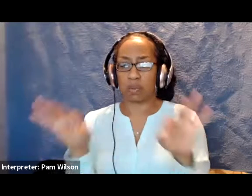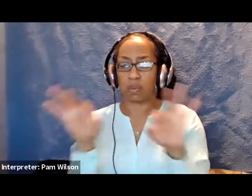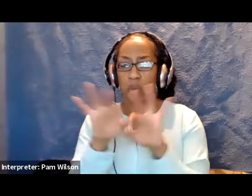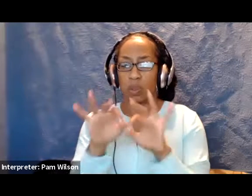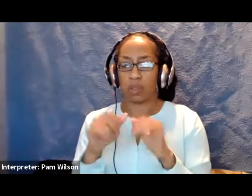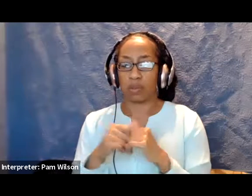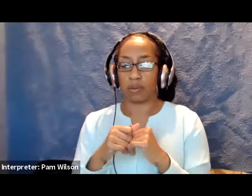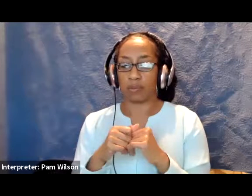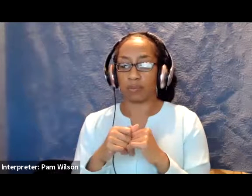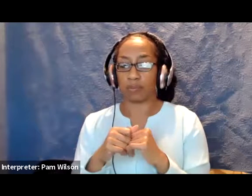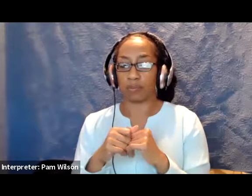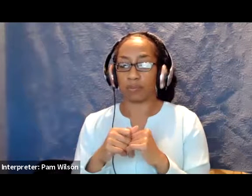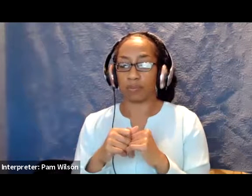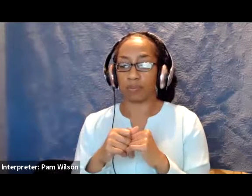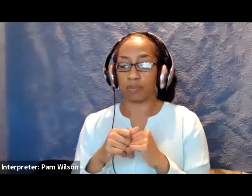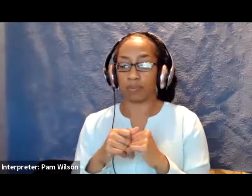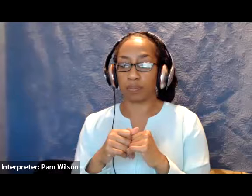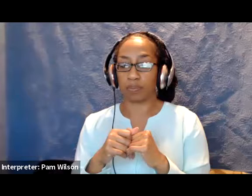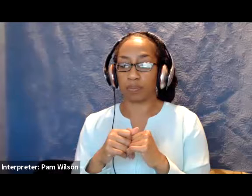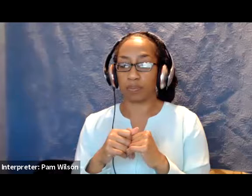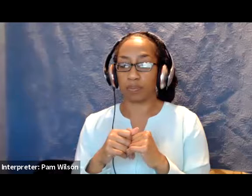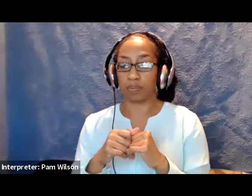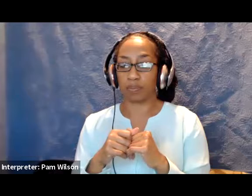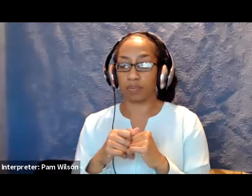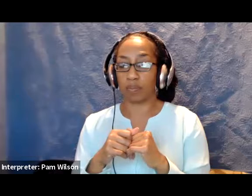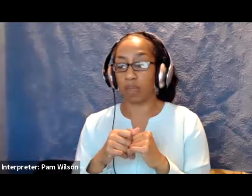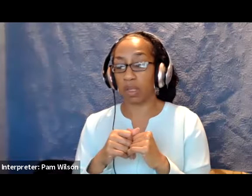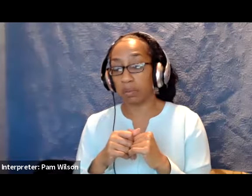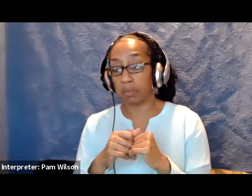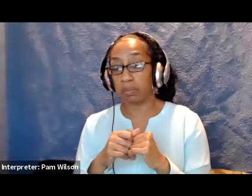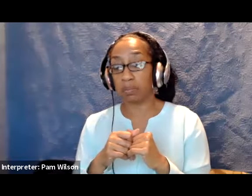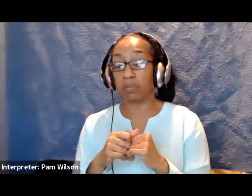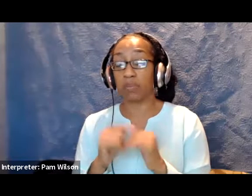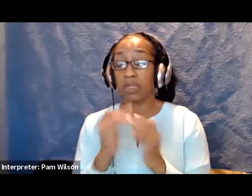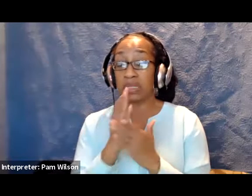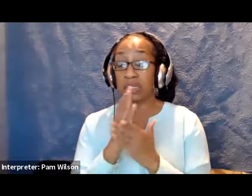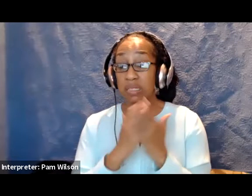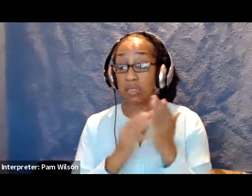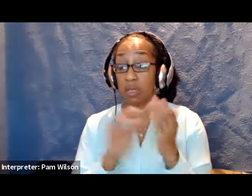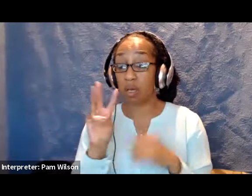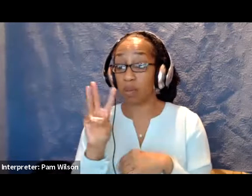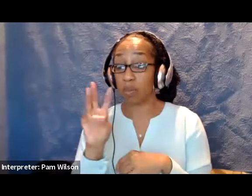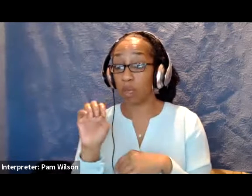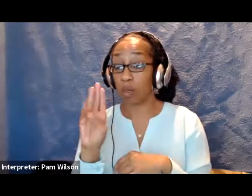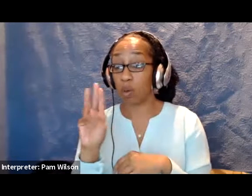because oftentimes, again, some webinars are free